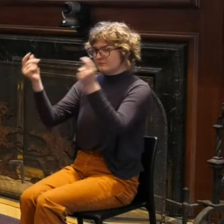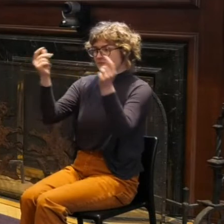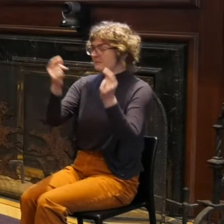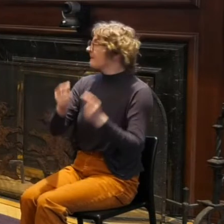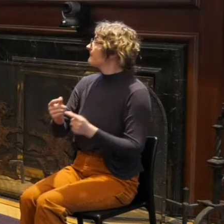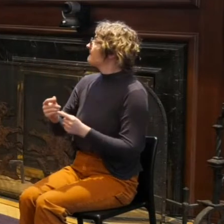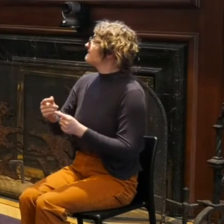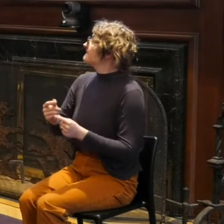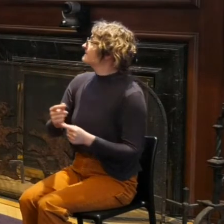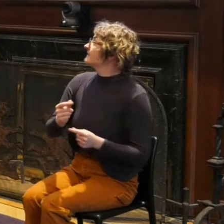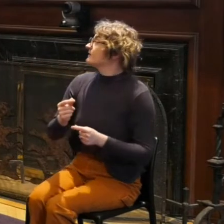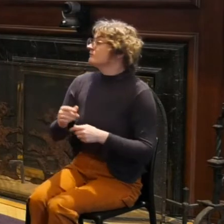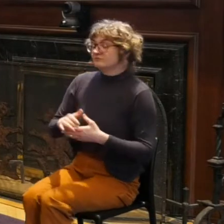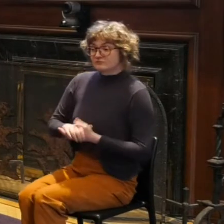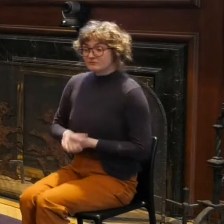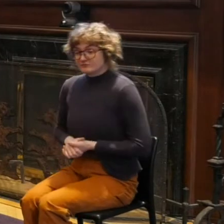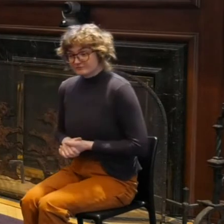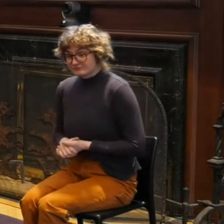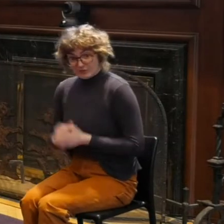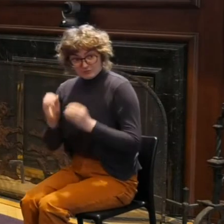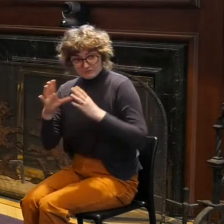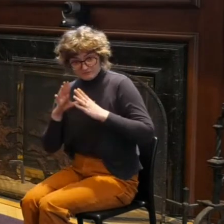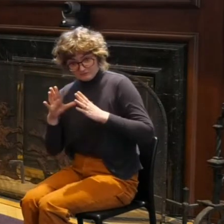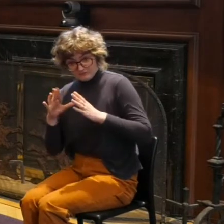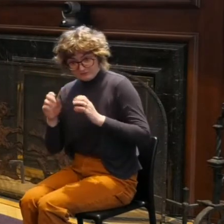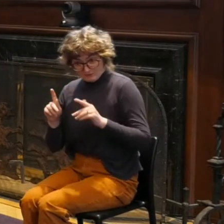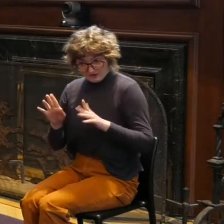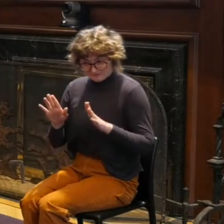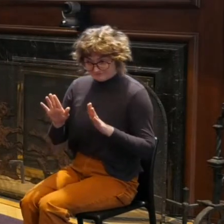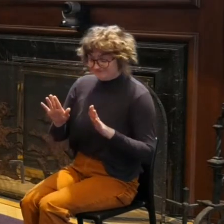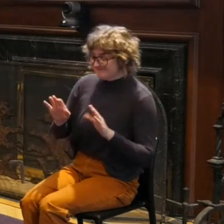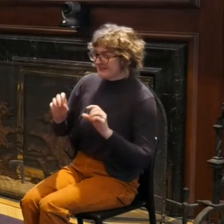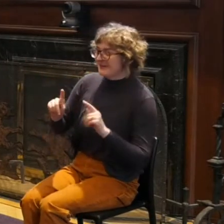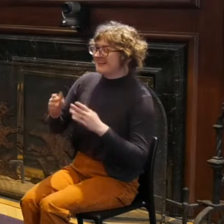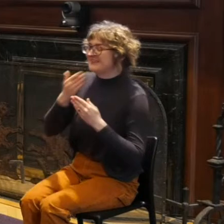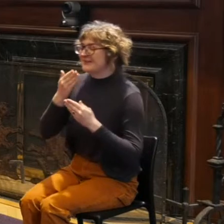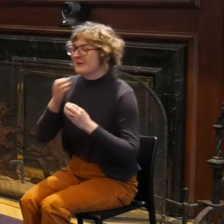How are we doing time-wise? We're good? Okay, good. Okay.